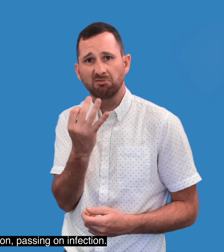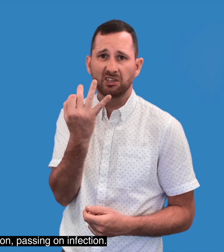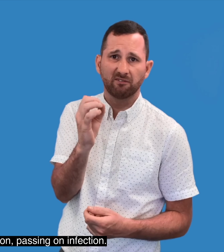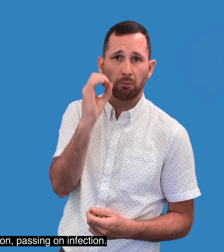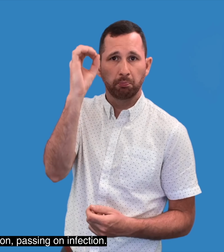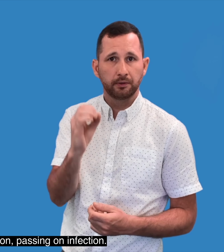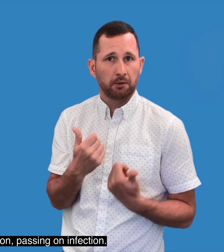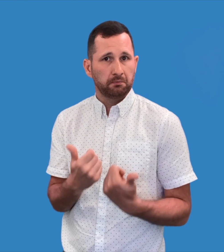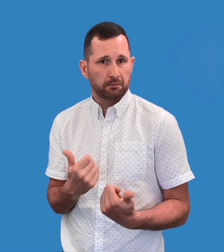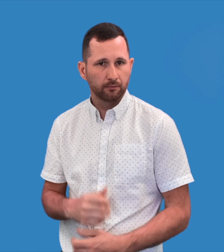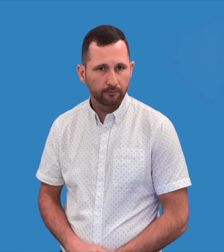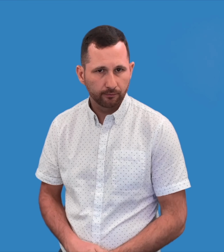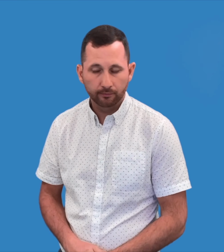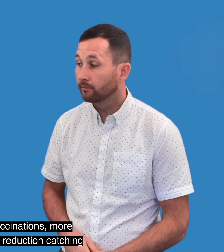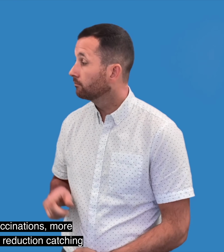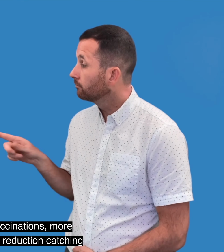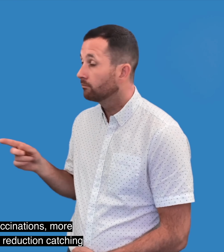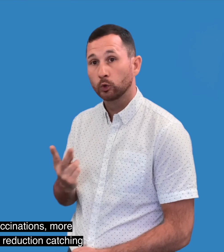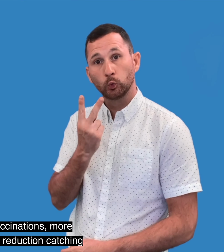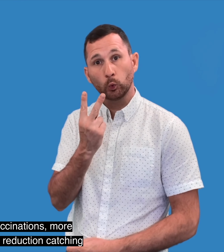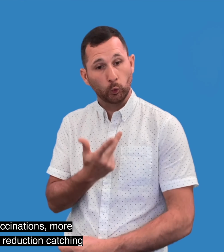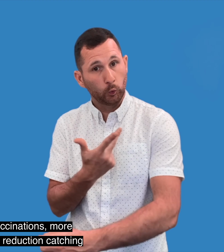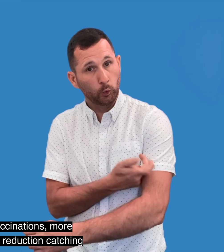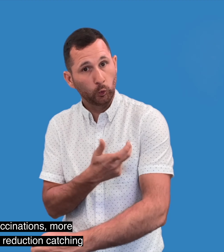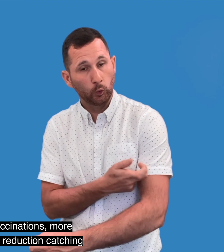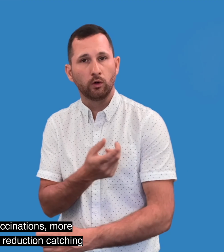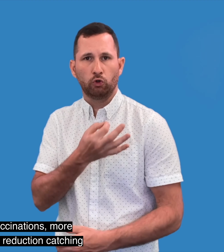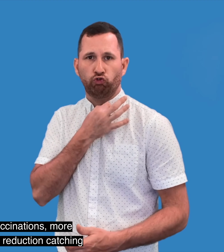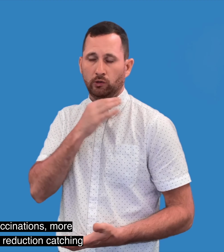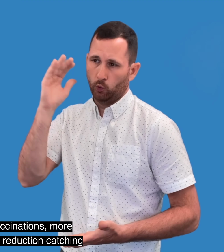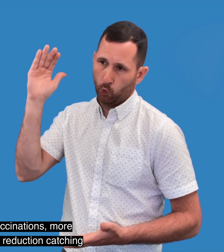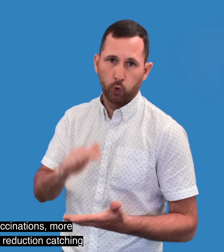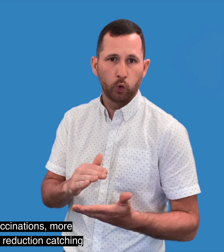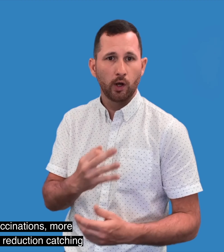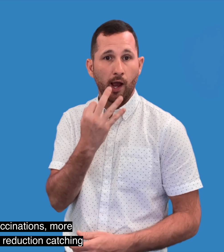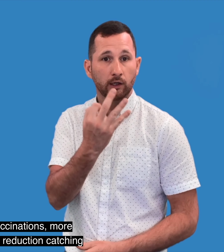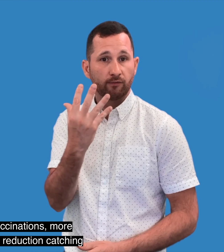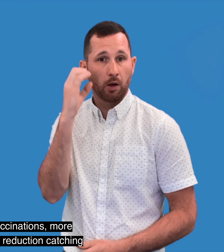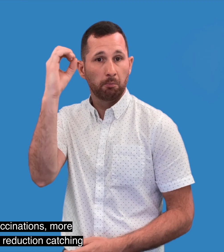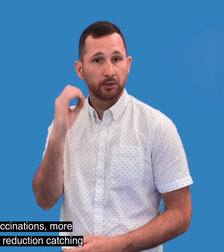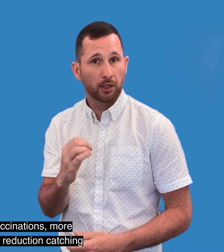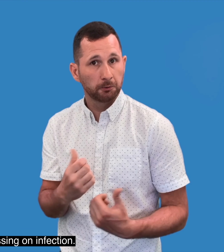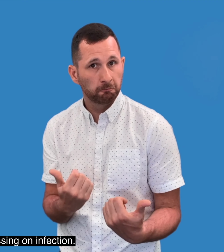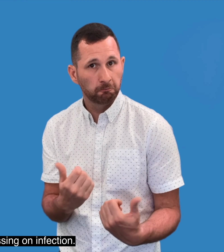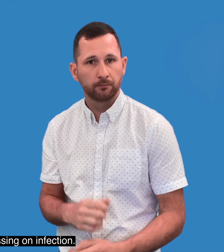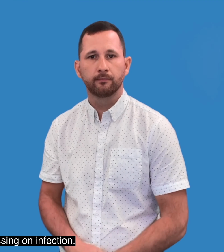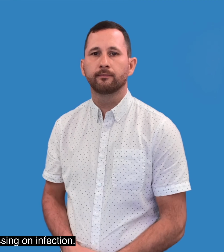on infection. 2 vaccinations, more than 85% reduction catching and passing on infection.